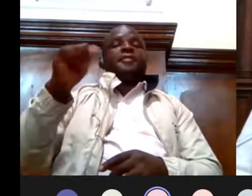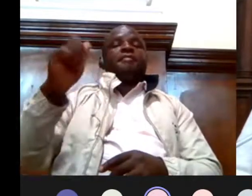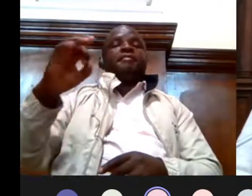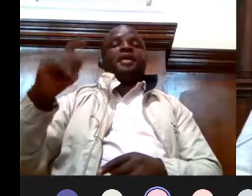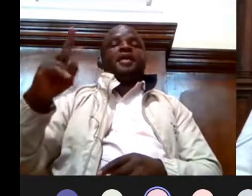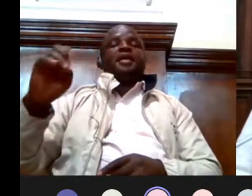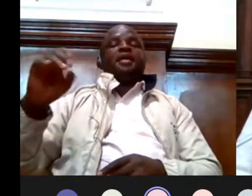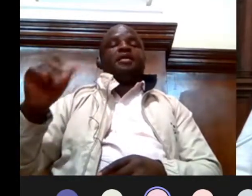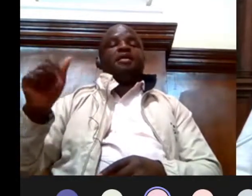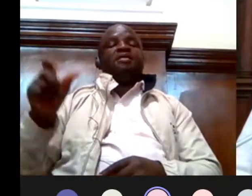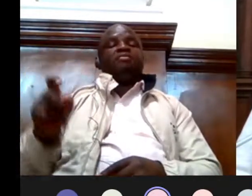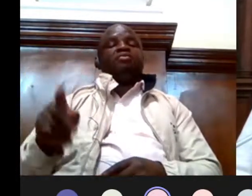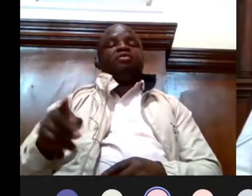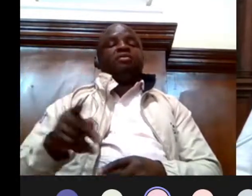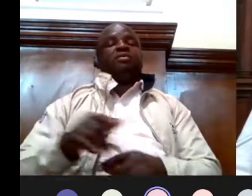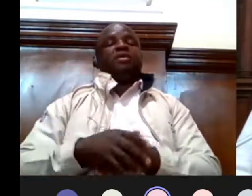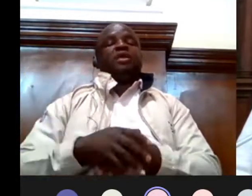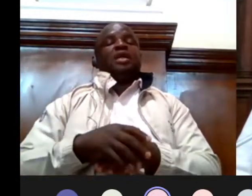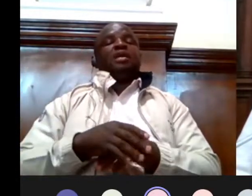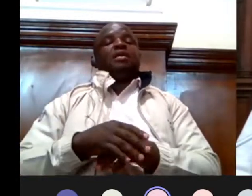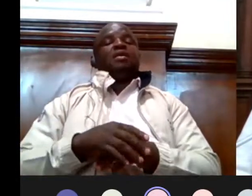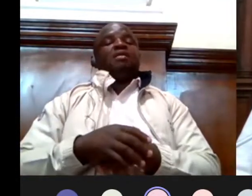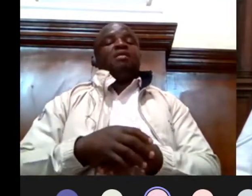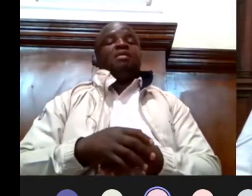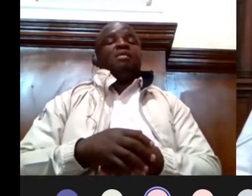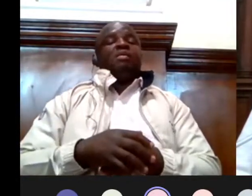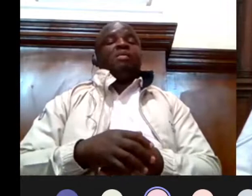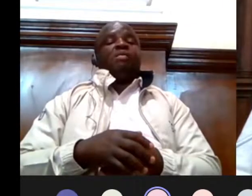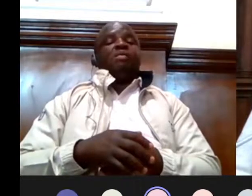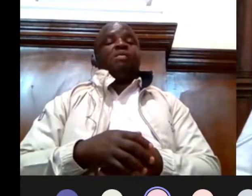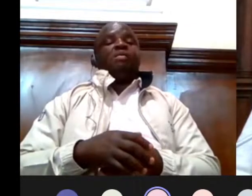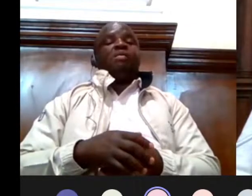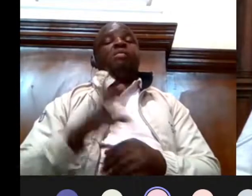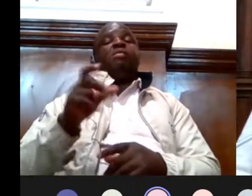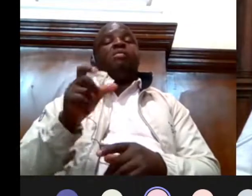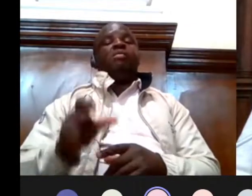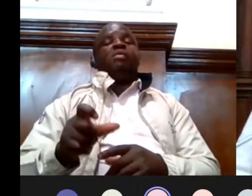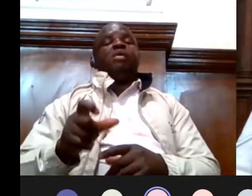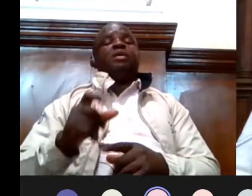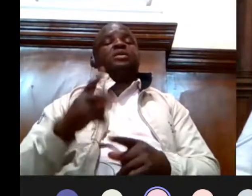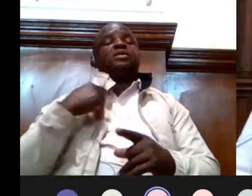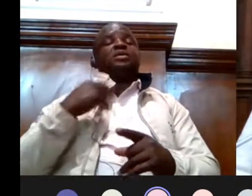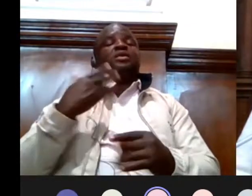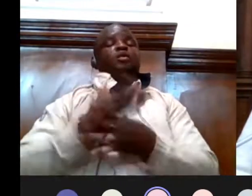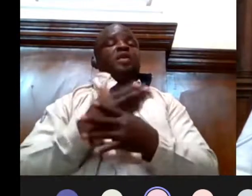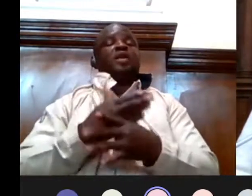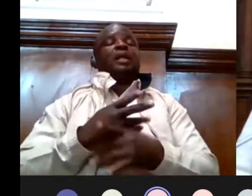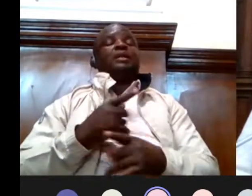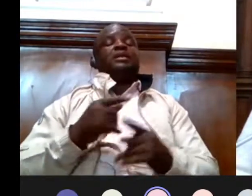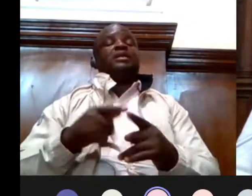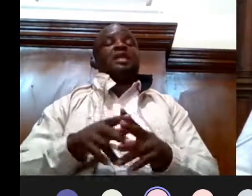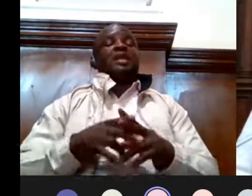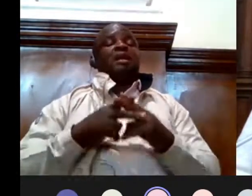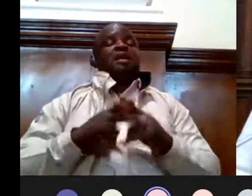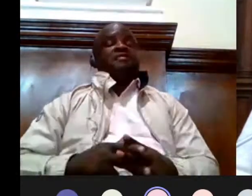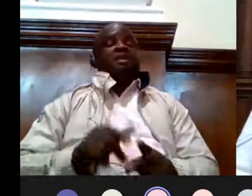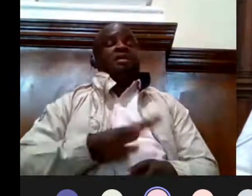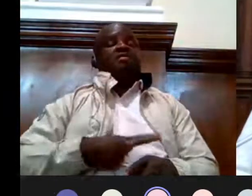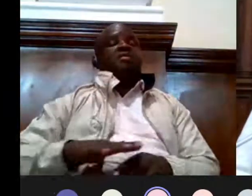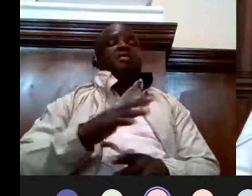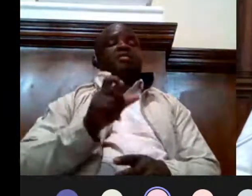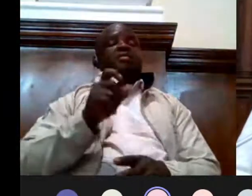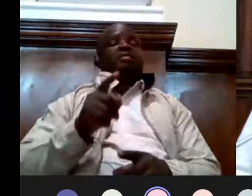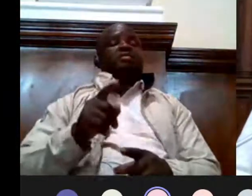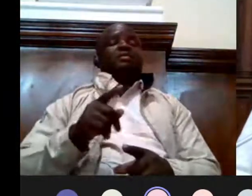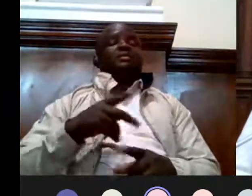human causes, working under extraordinary difficult circumstances to lead a